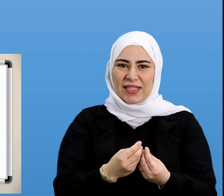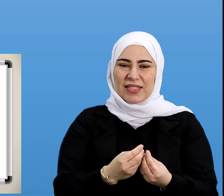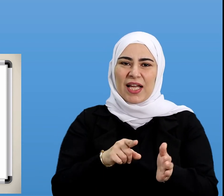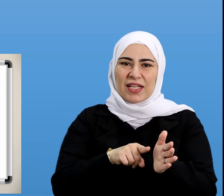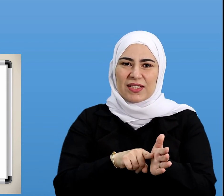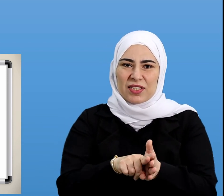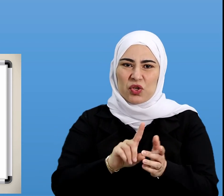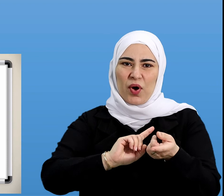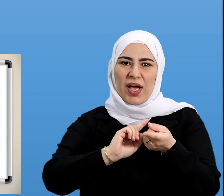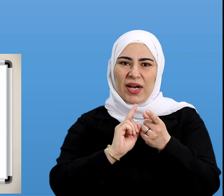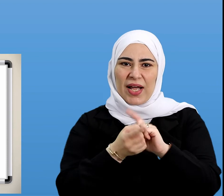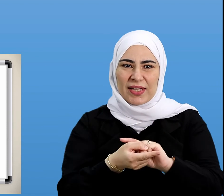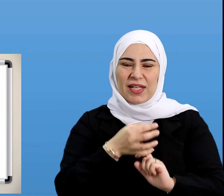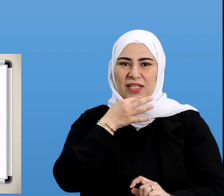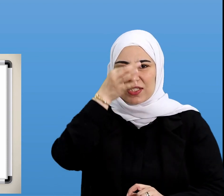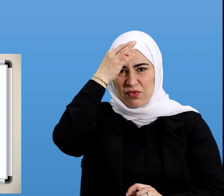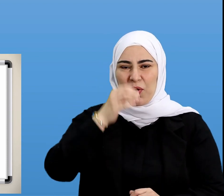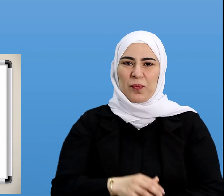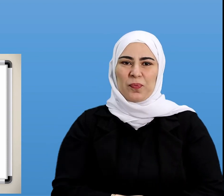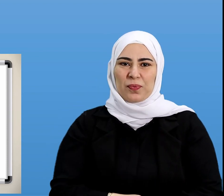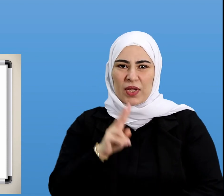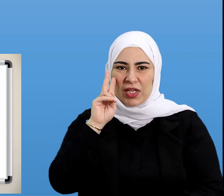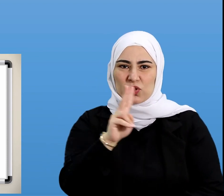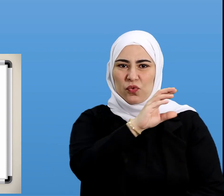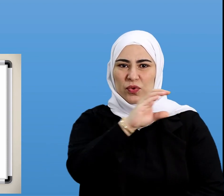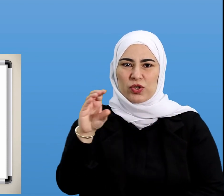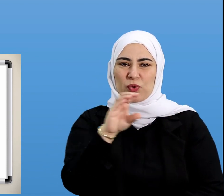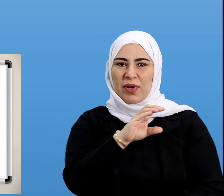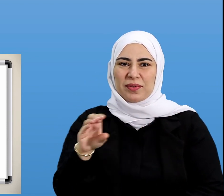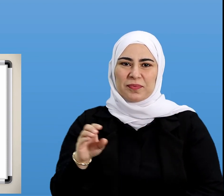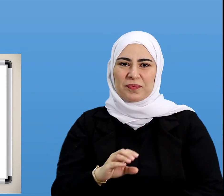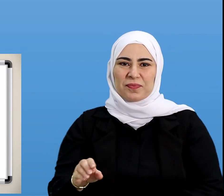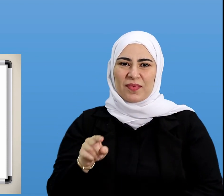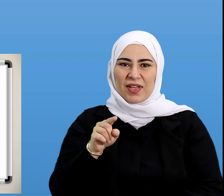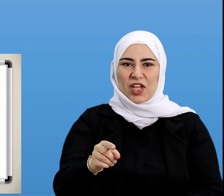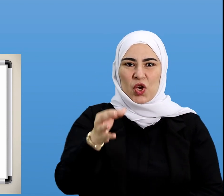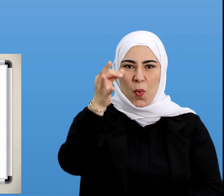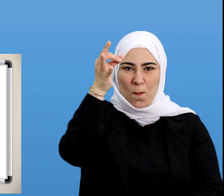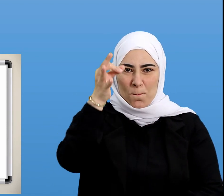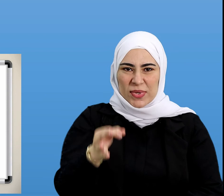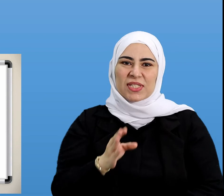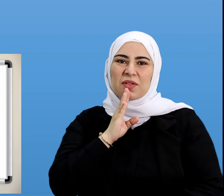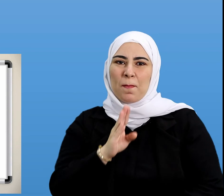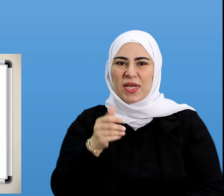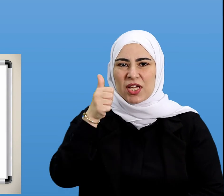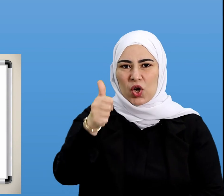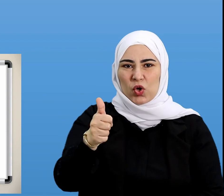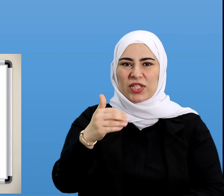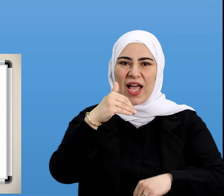be good at organizing your time. If you want to add the intensifier, find the adjective. You must be extremely good at